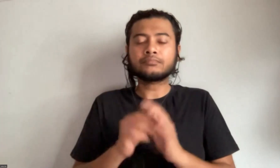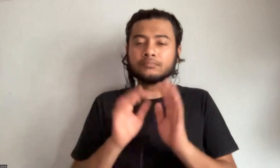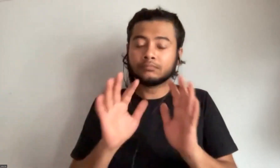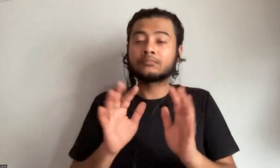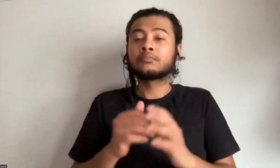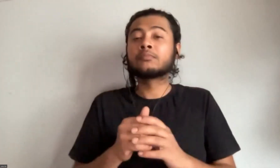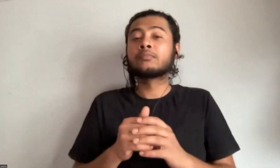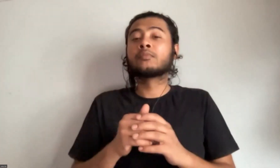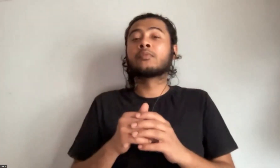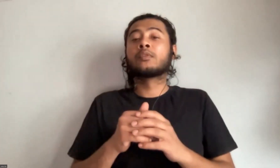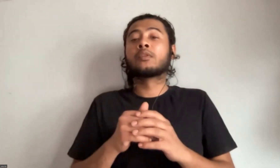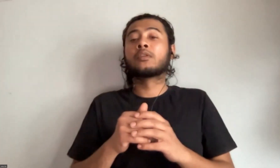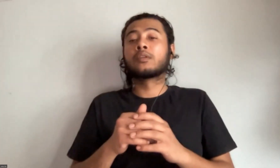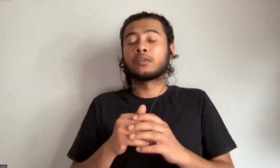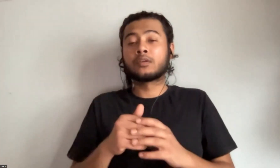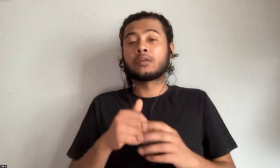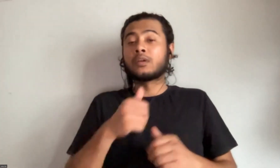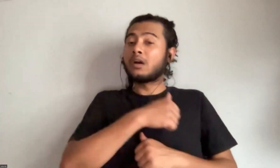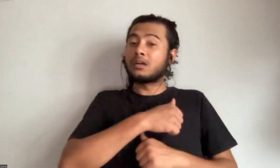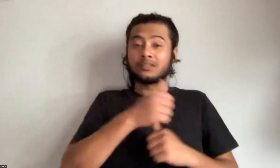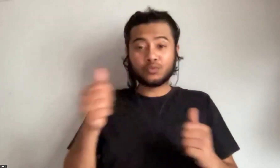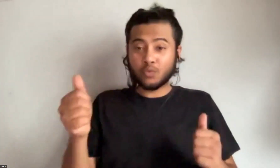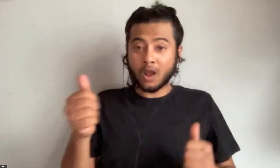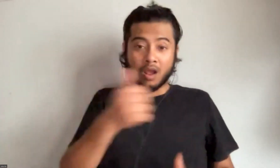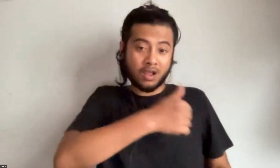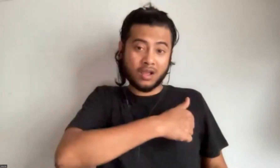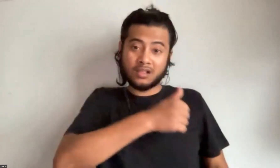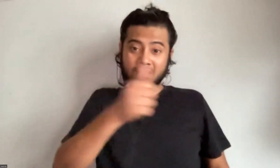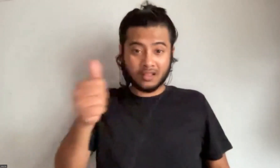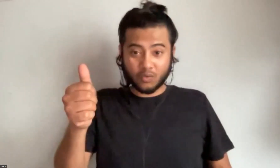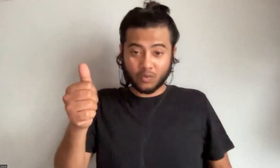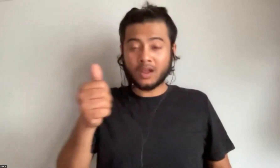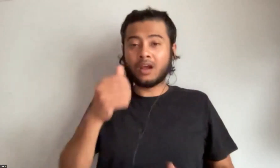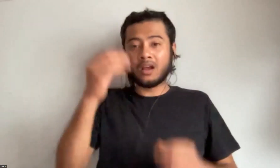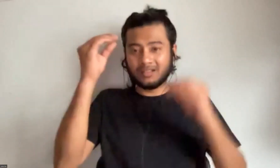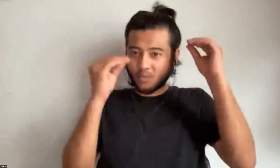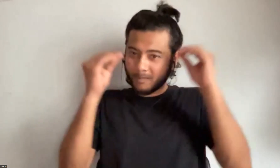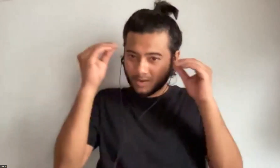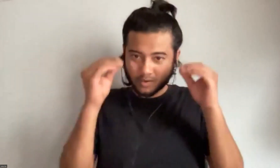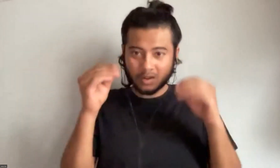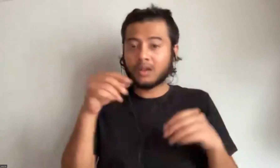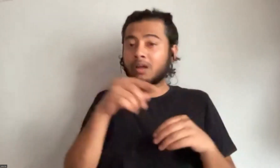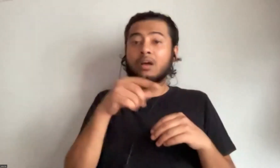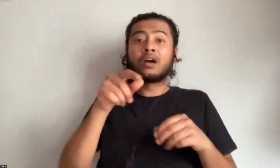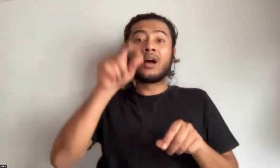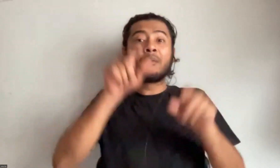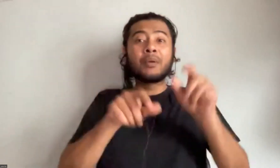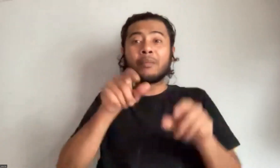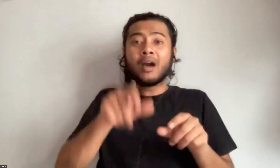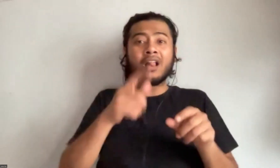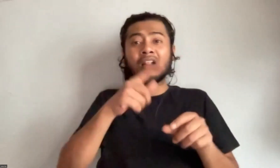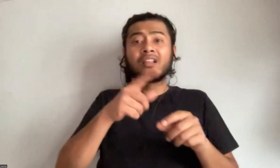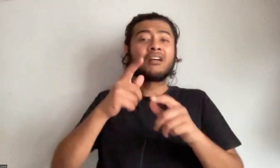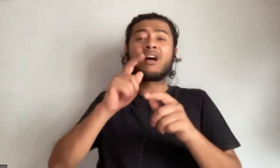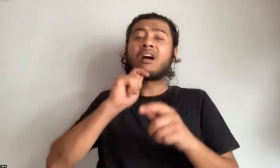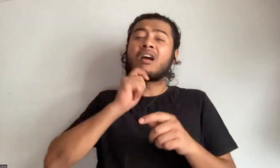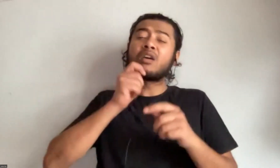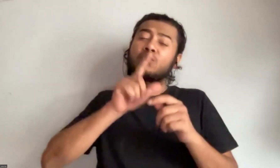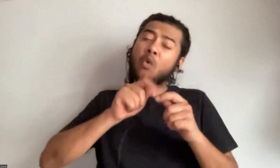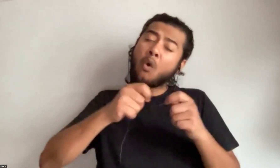and thousands of years, where their age was very long. At that time, they would simply meditate. They would, go to